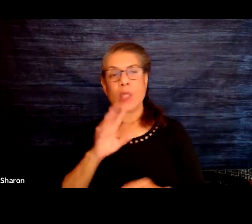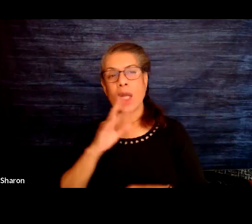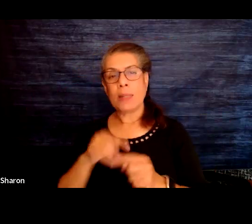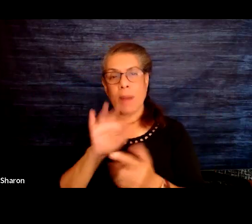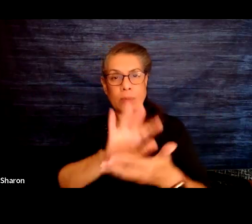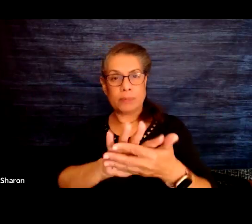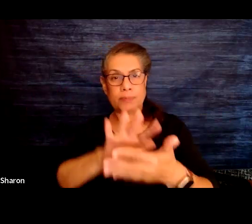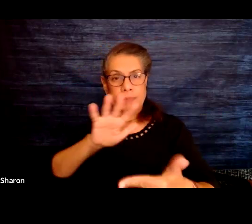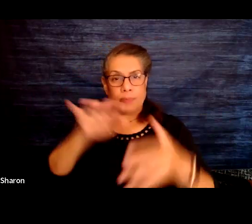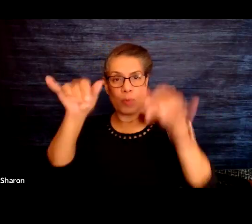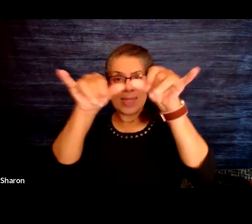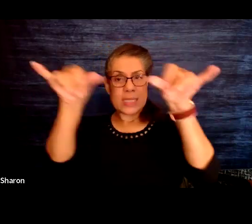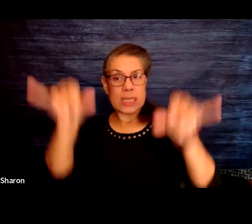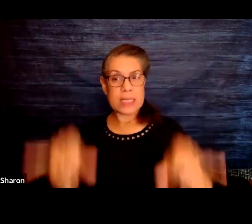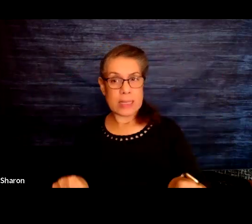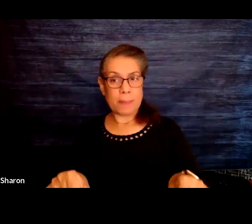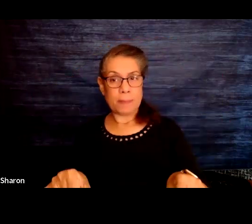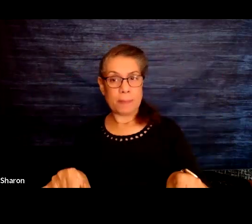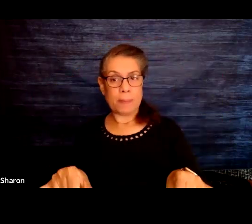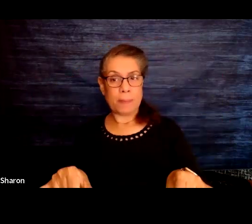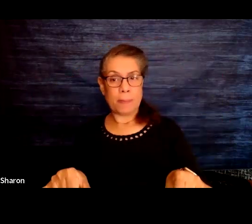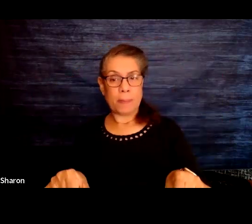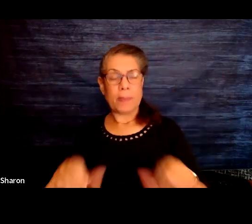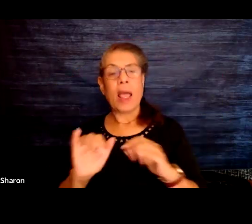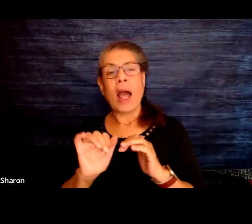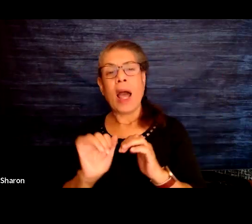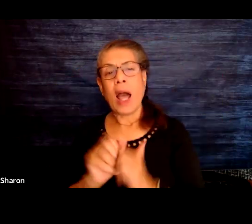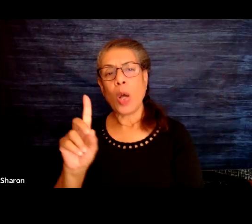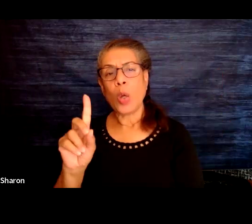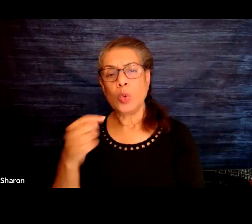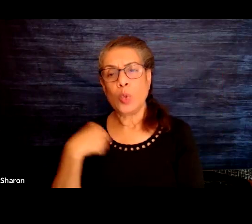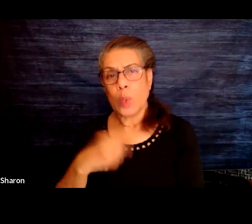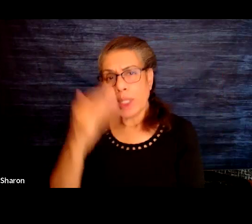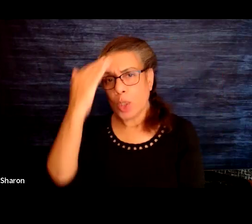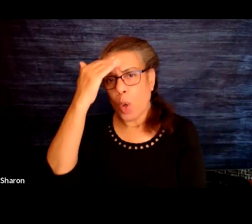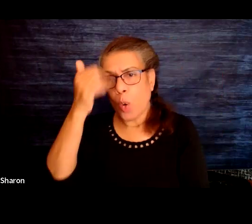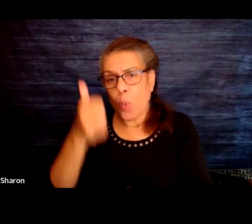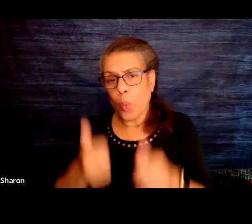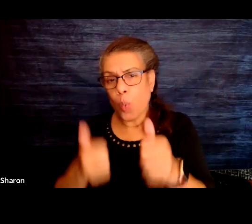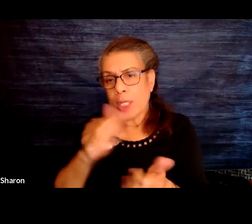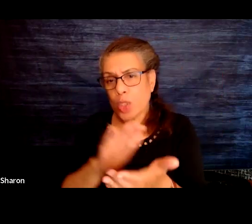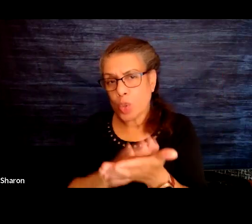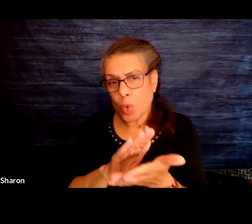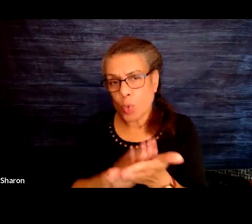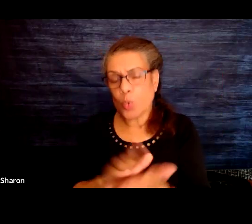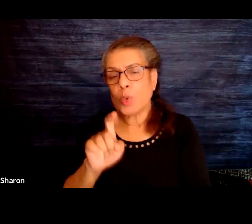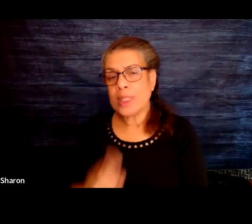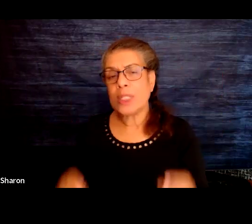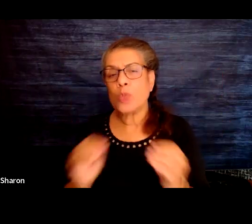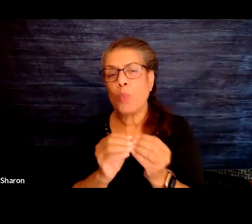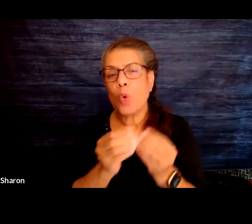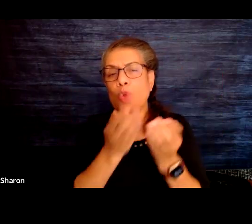standpoint, I guess I'm thinking about it in terms of like, well, then how do we know which schools need more of those resources per se